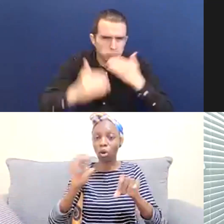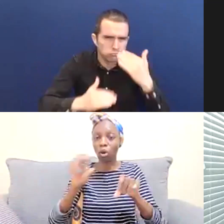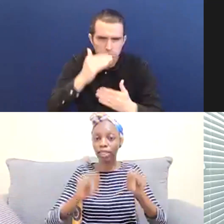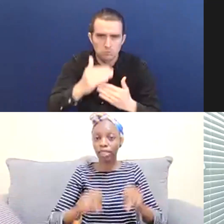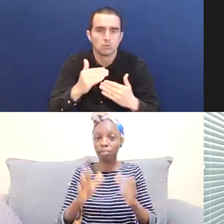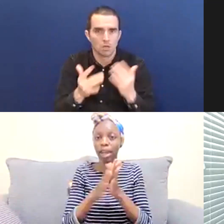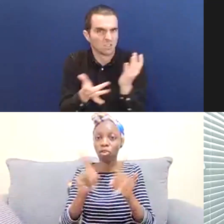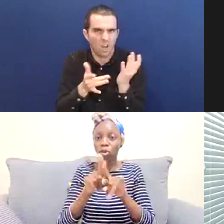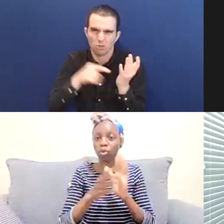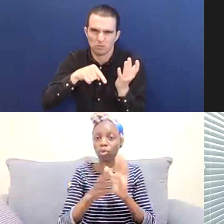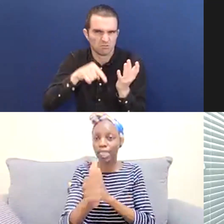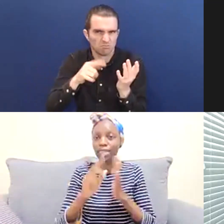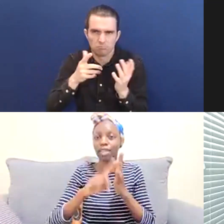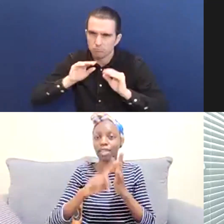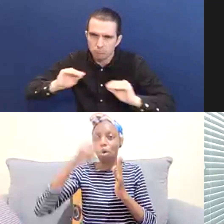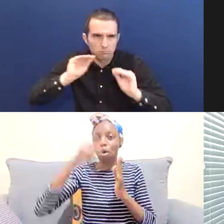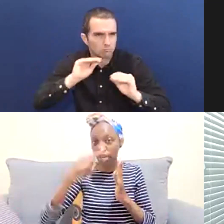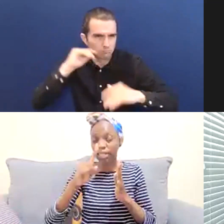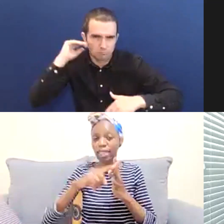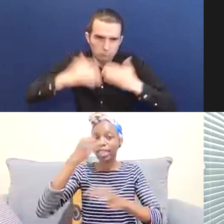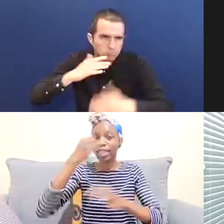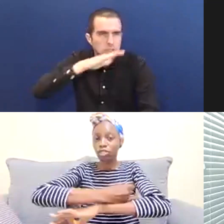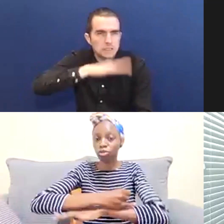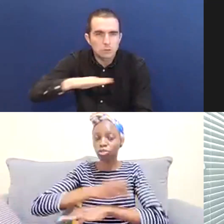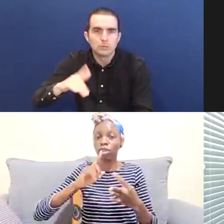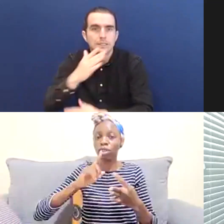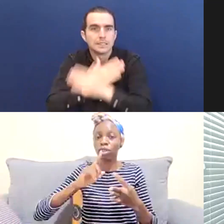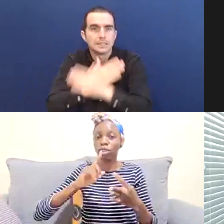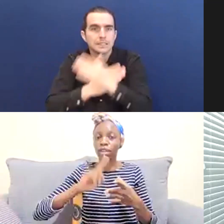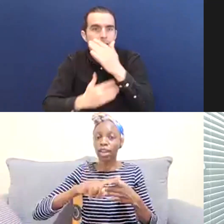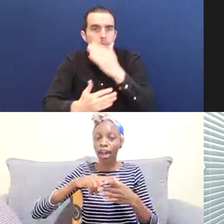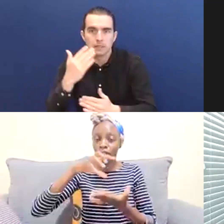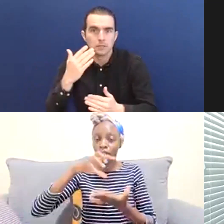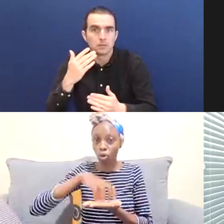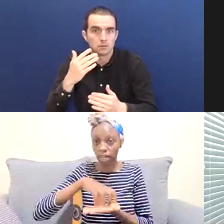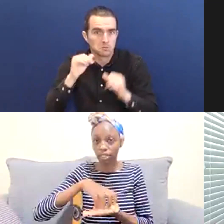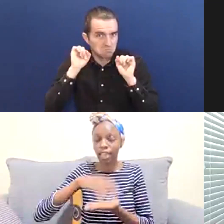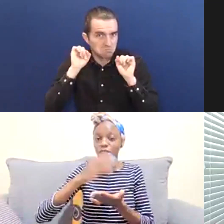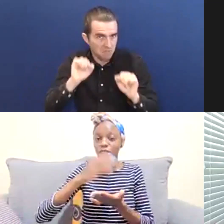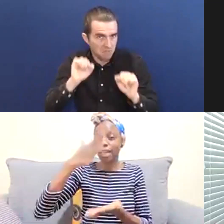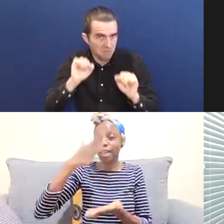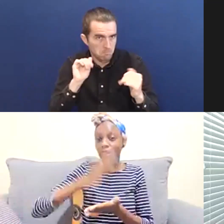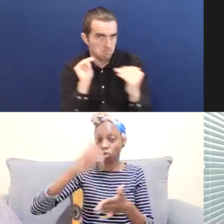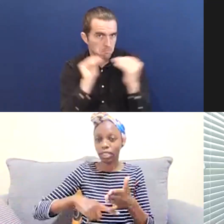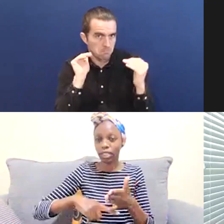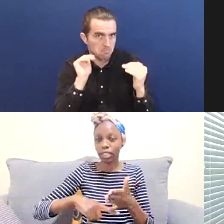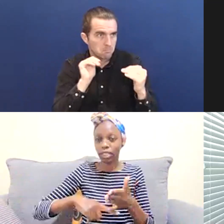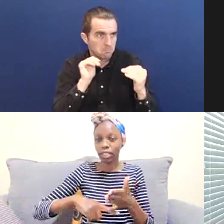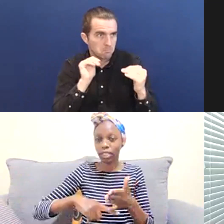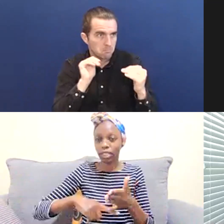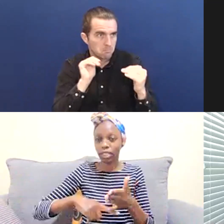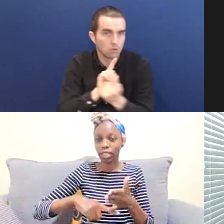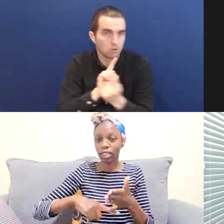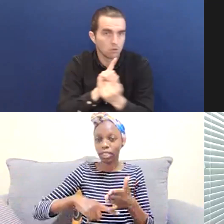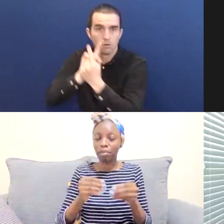skills, policies, institutions, and content within it. The reality is that persons with disabilities